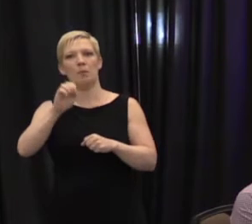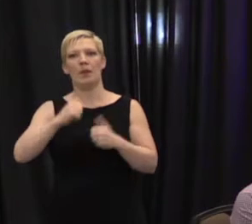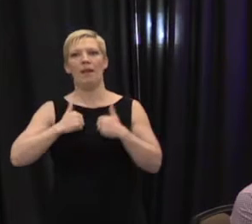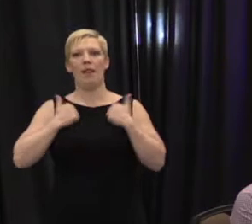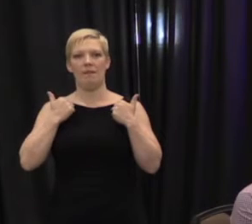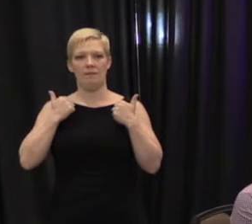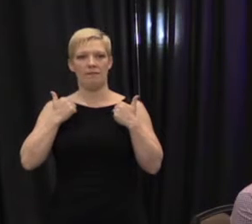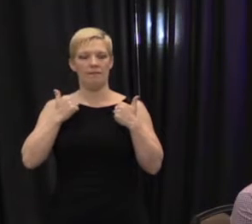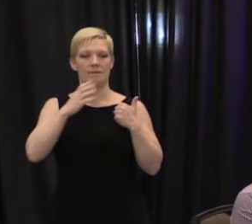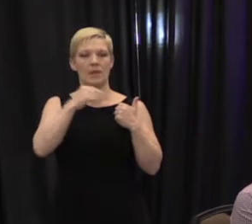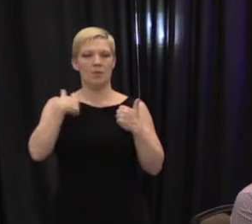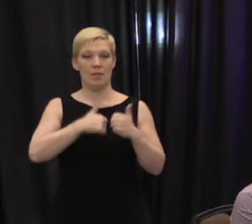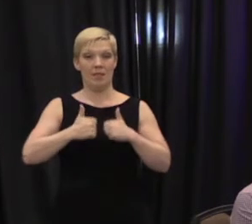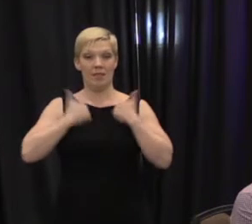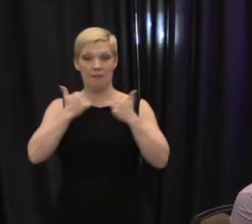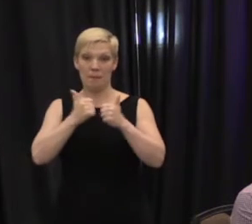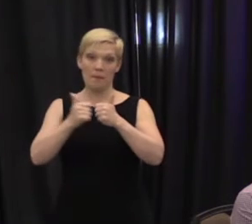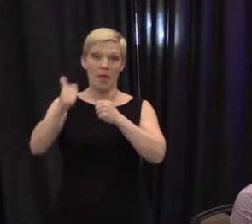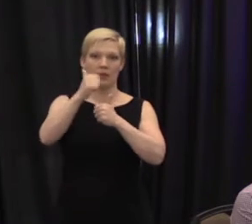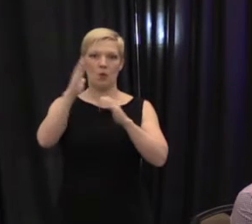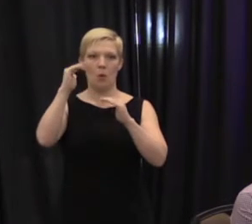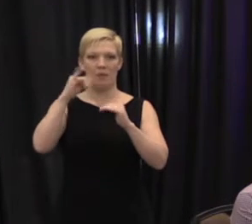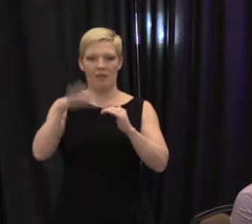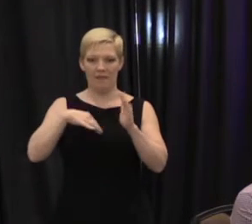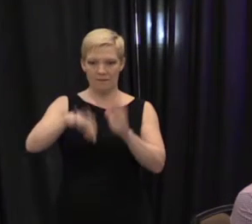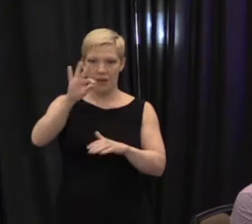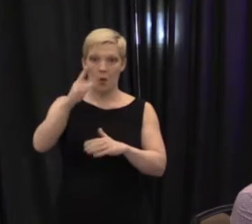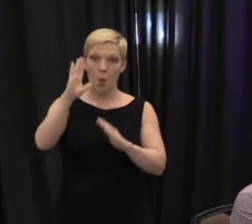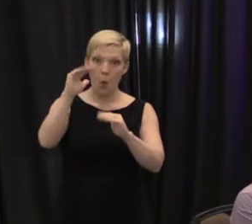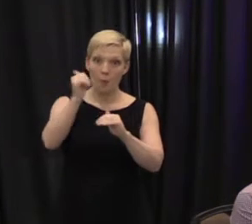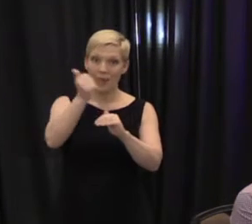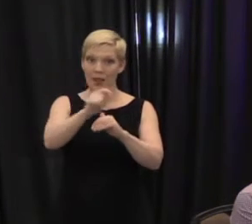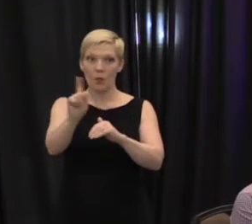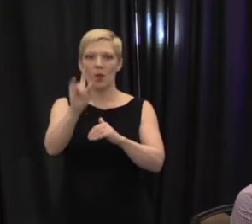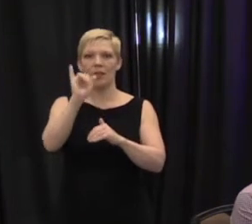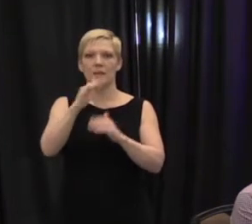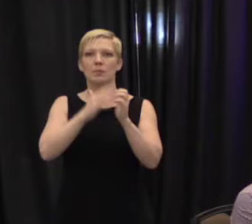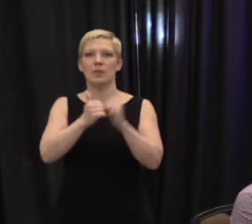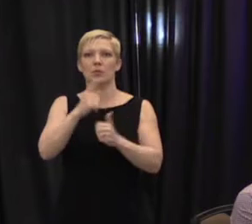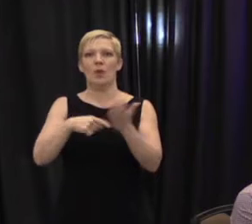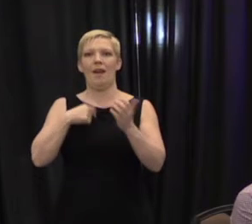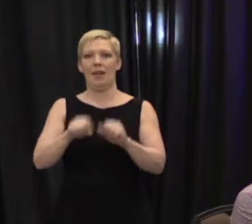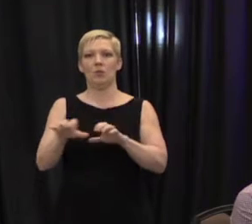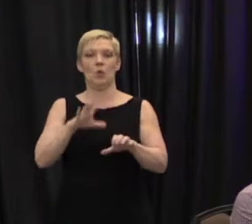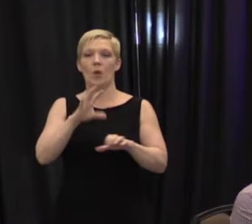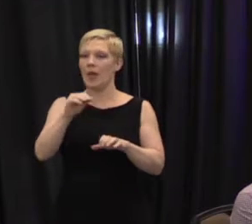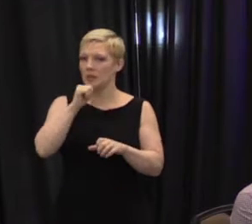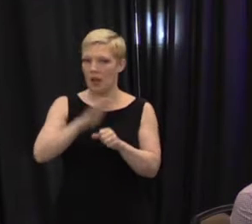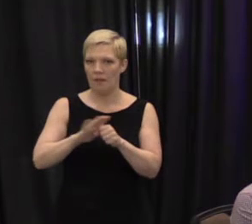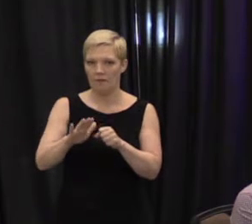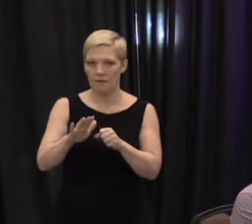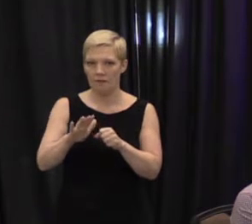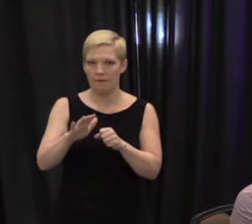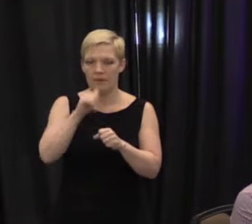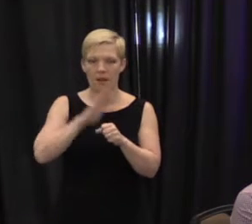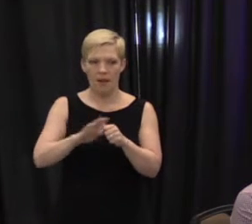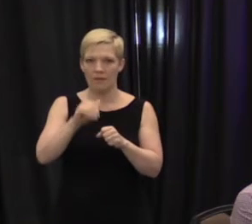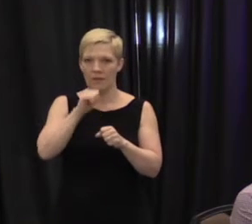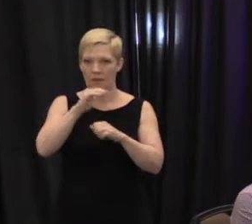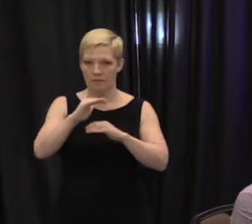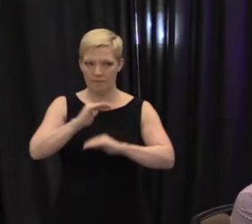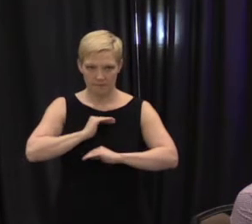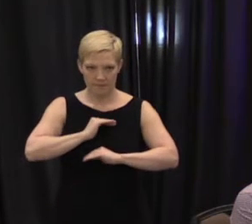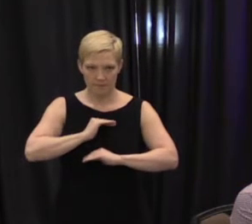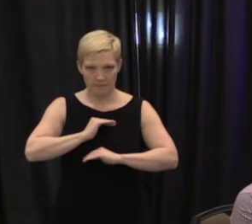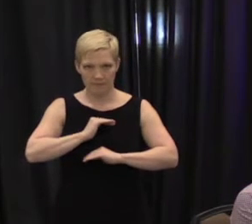live past hope. If I can find hope anywhere, that's it. That's the best I can do. It's so much not enough. It's so inadequate.